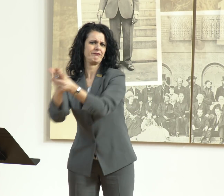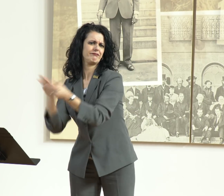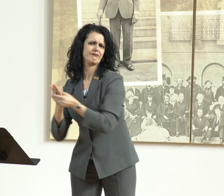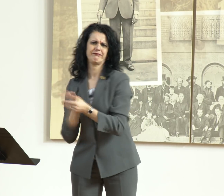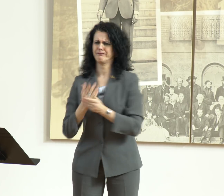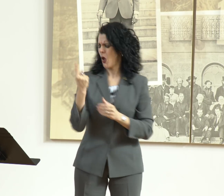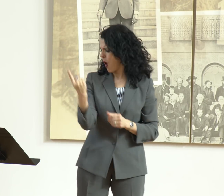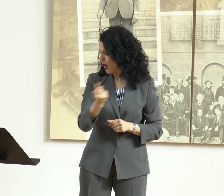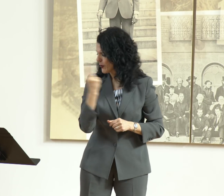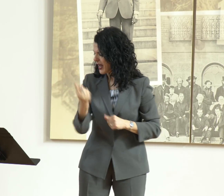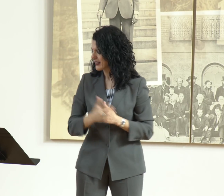house.